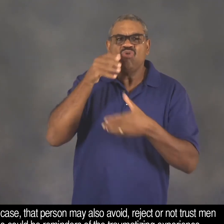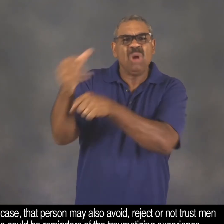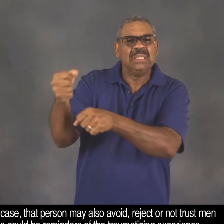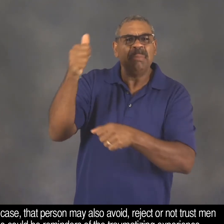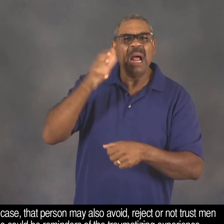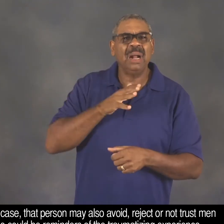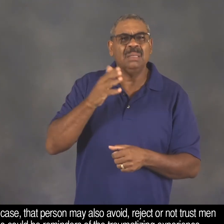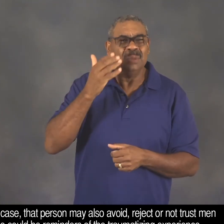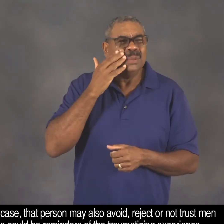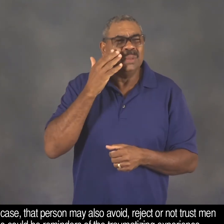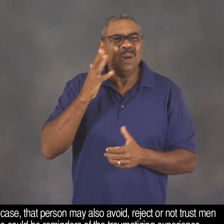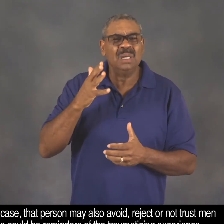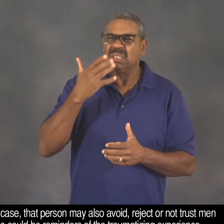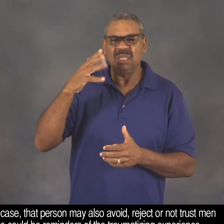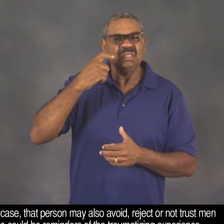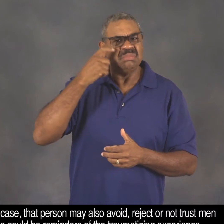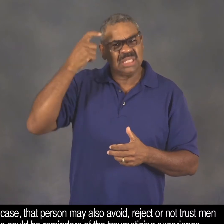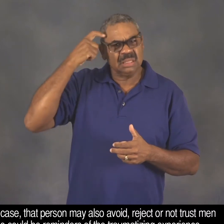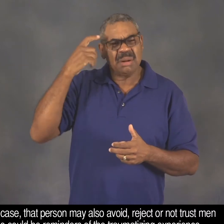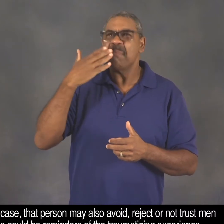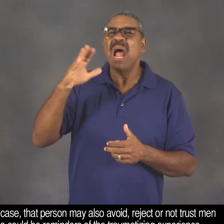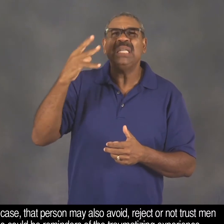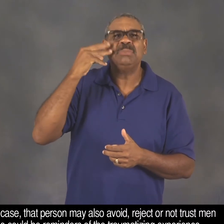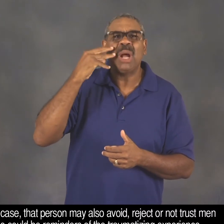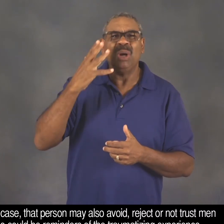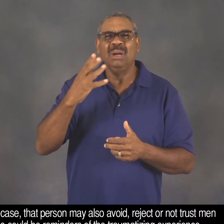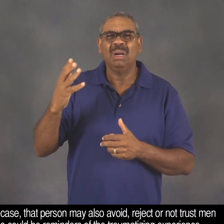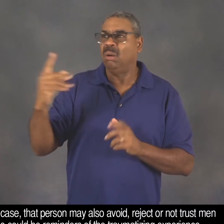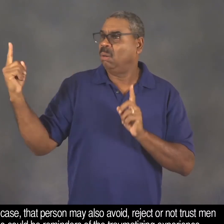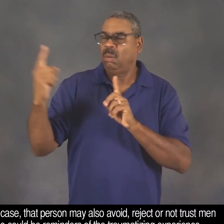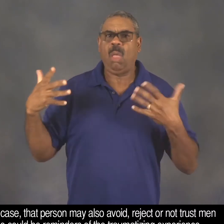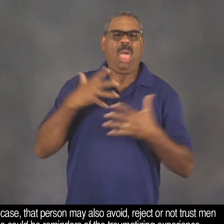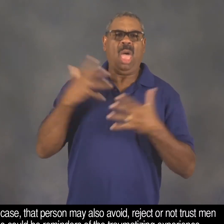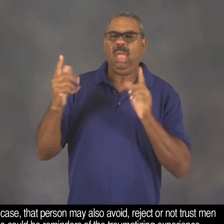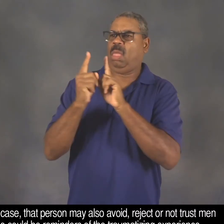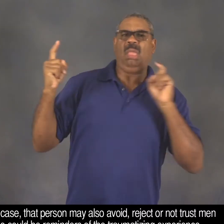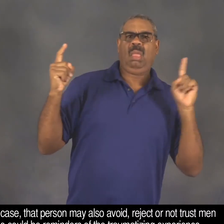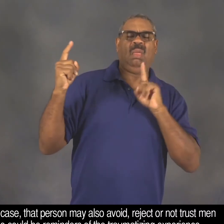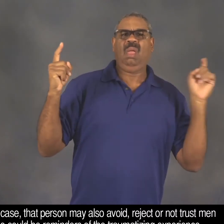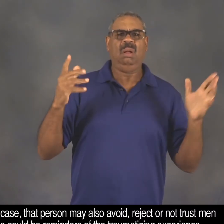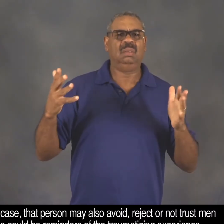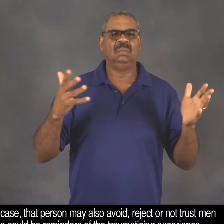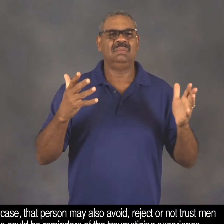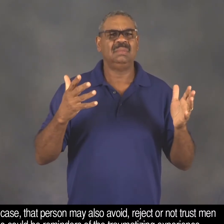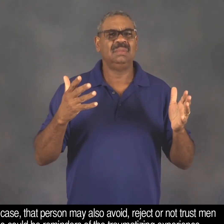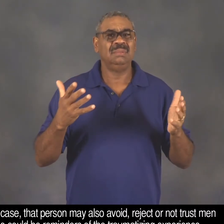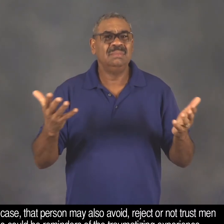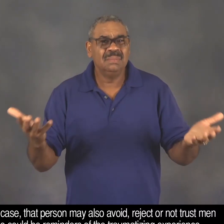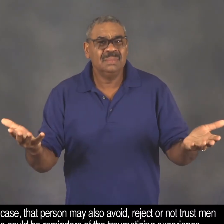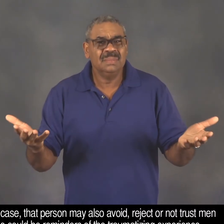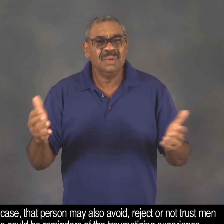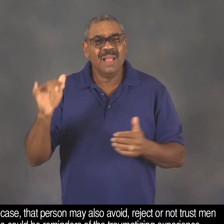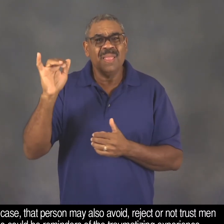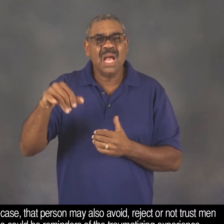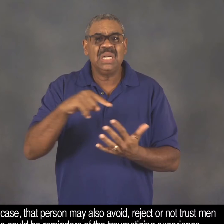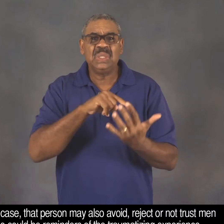this case, that person may also avoid, reject, or not trust men who could be reminders of the traumatizing